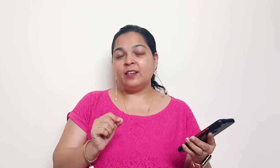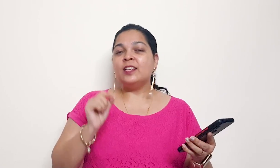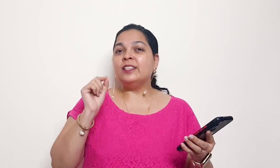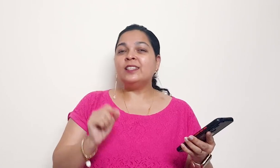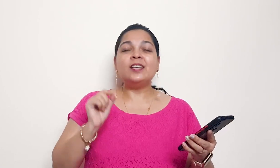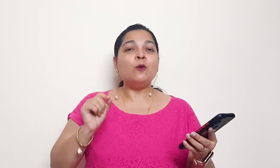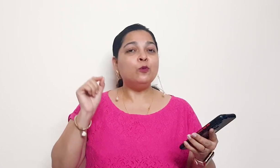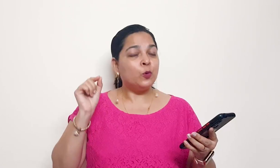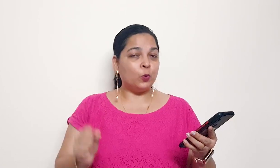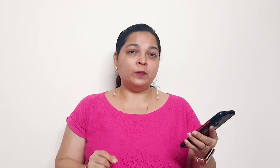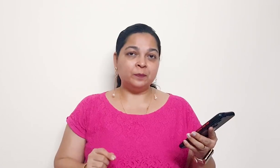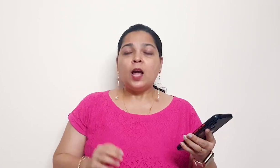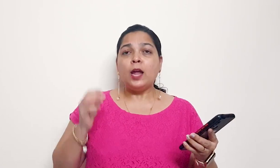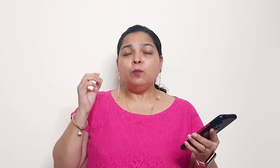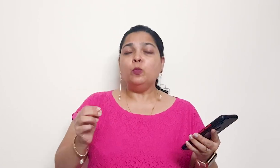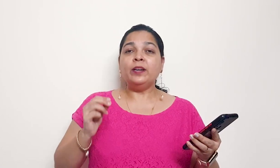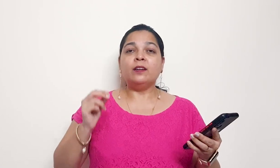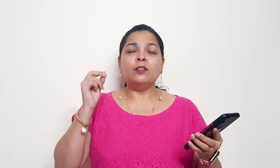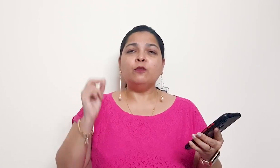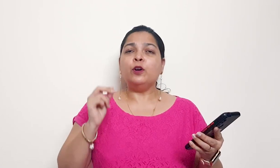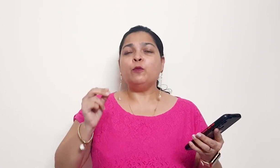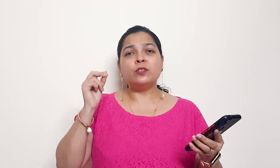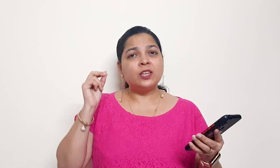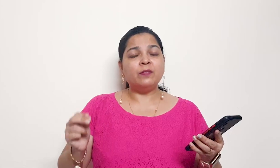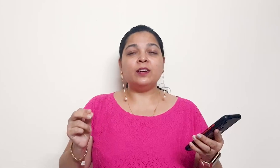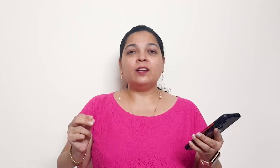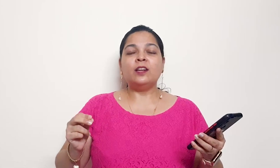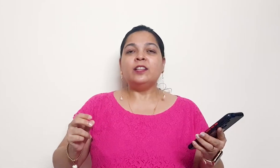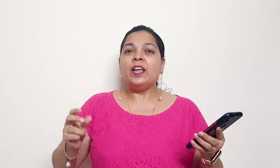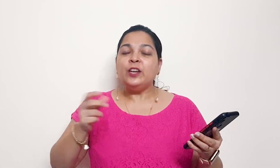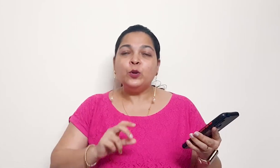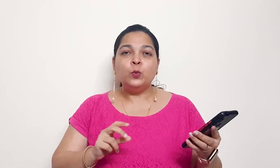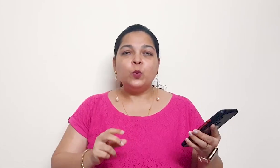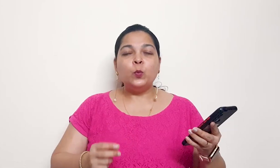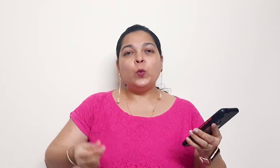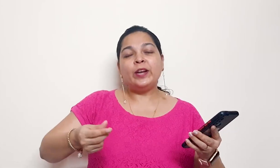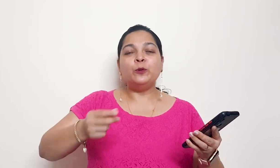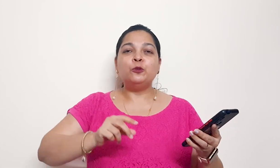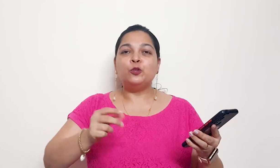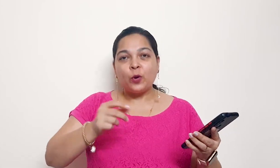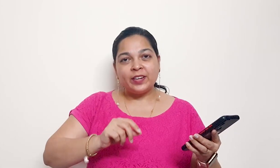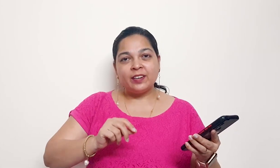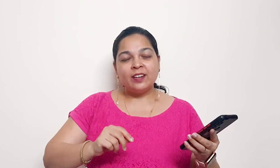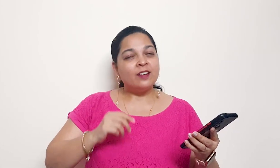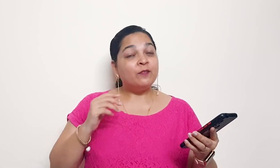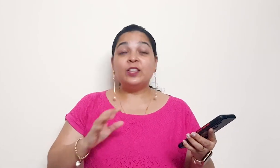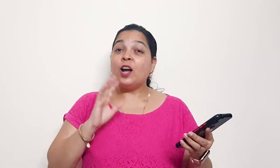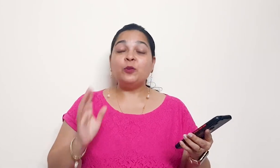had a sound code. And the moment the word was given, they knew where to